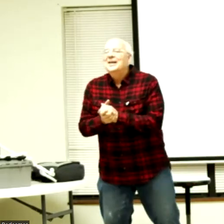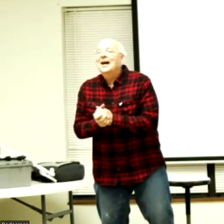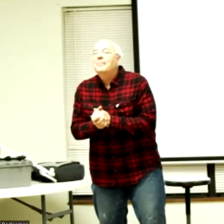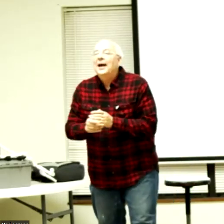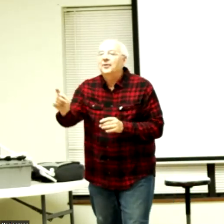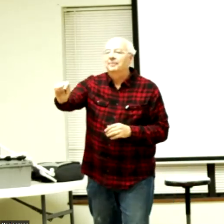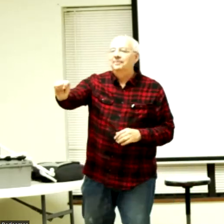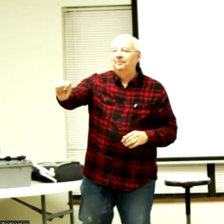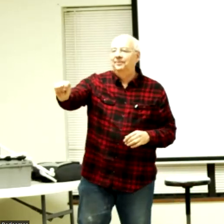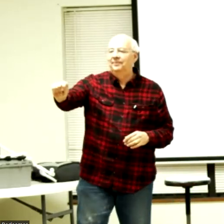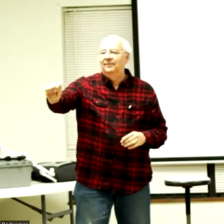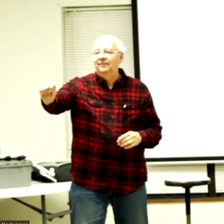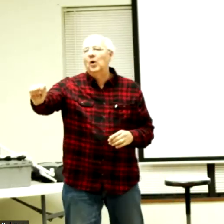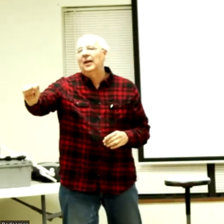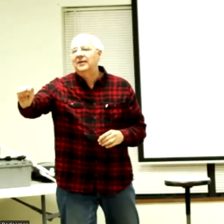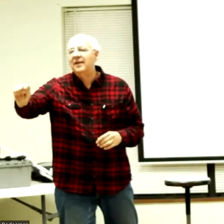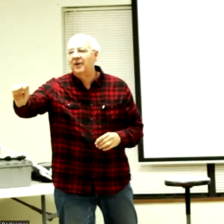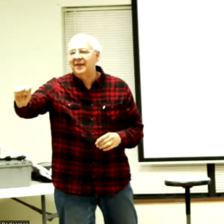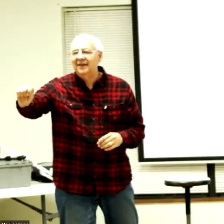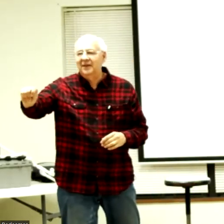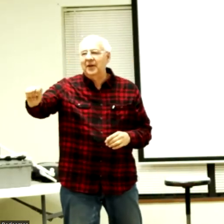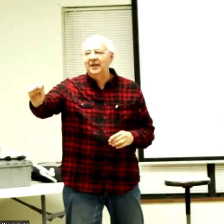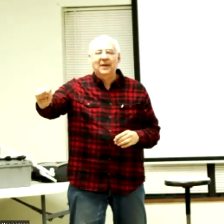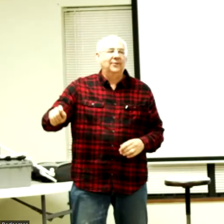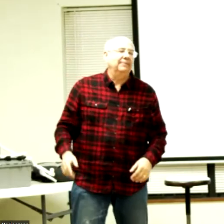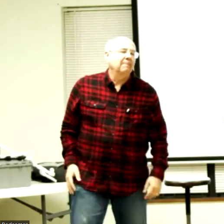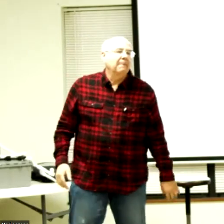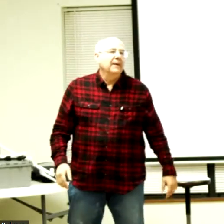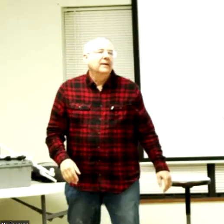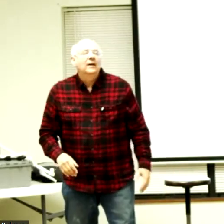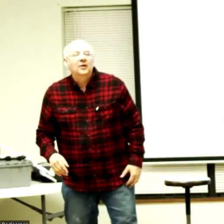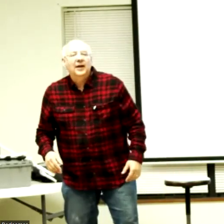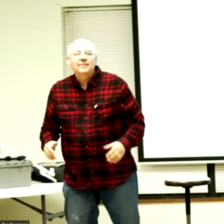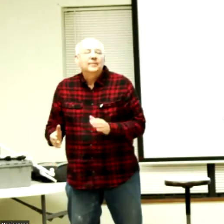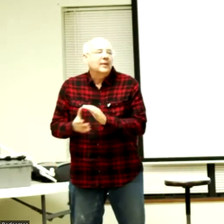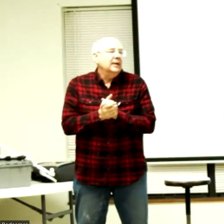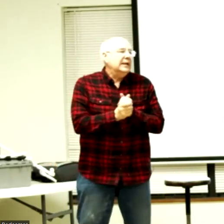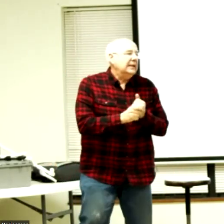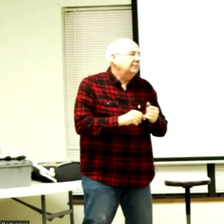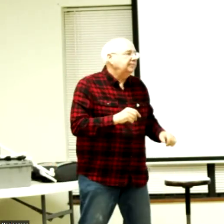Huh? Bathroom. Toilet. T for toilet, bathroom. Okay.